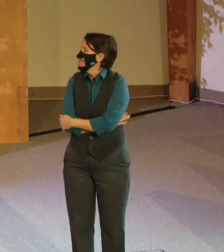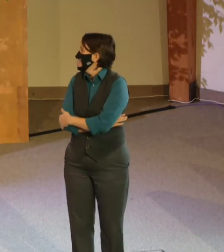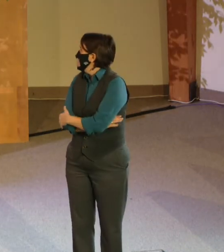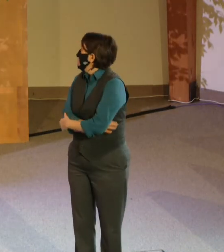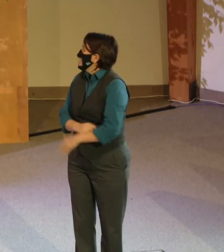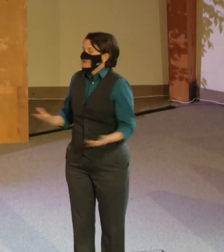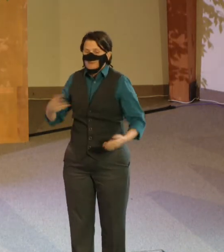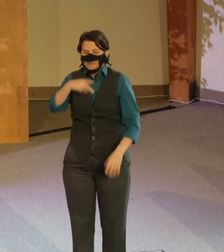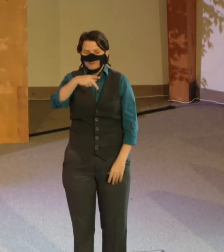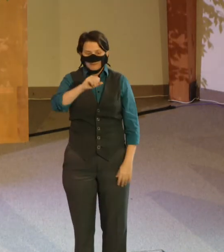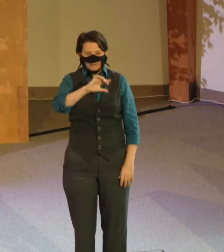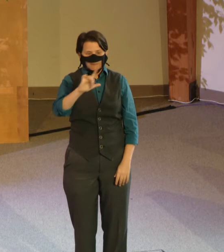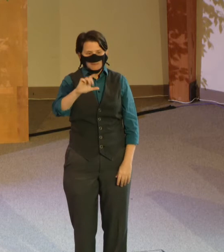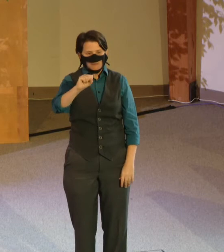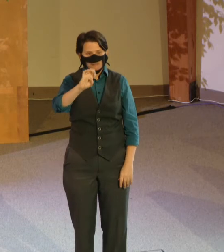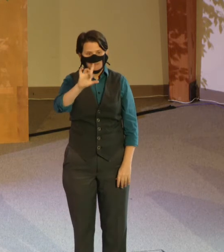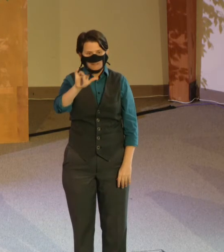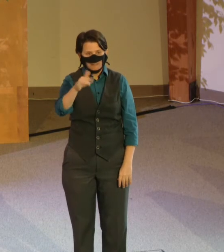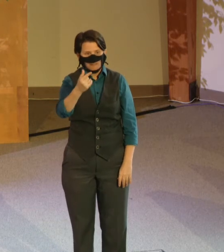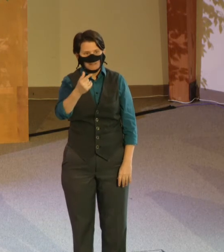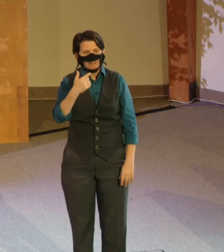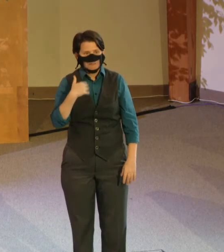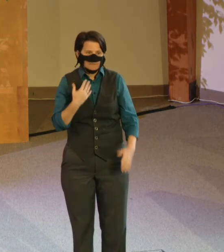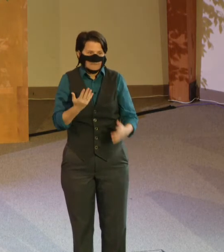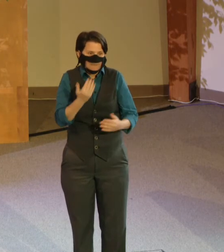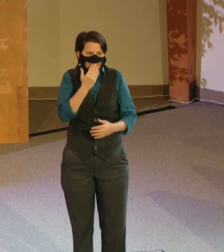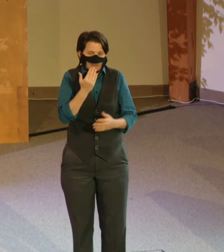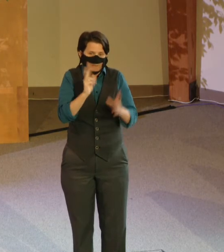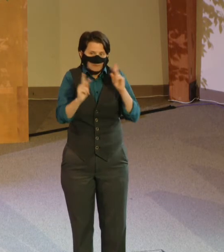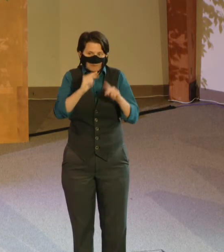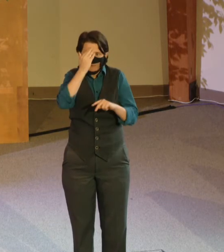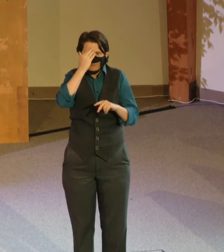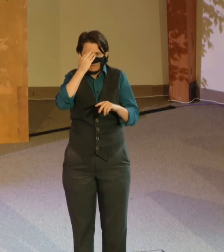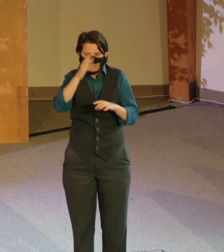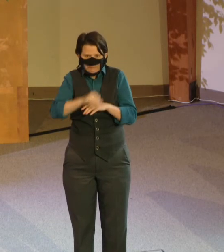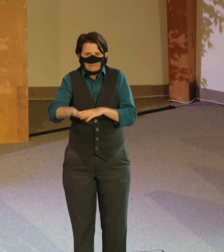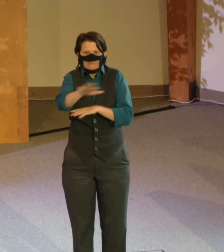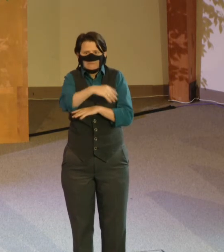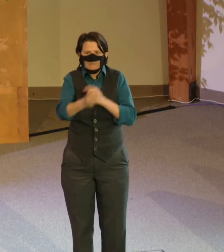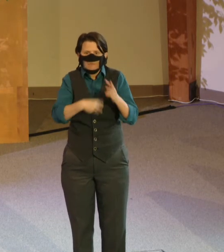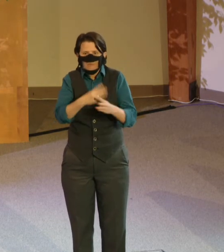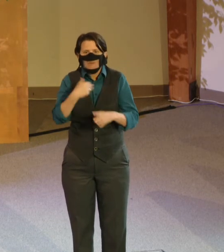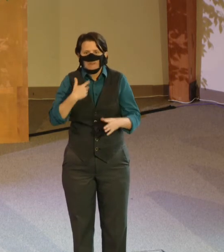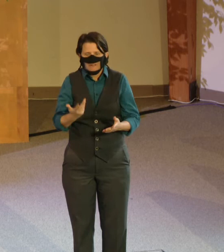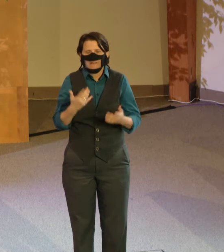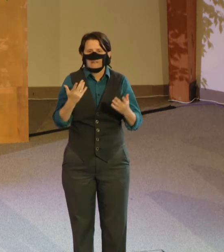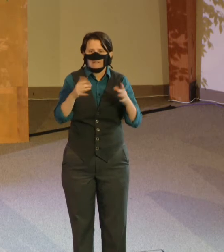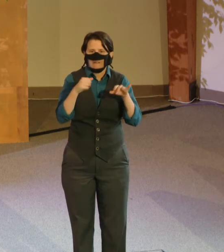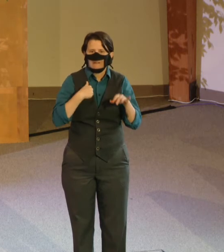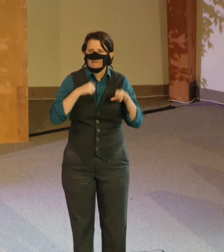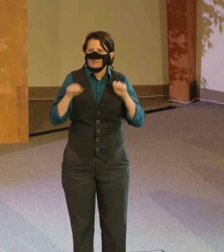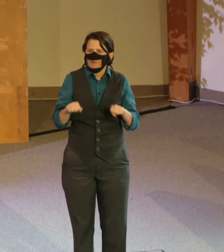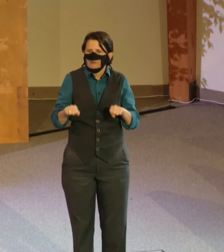So Paul Selig is internationally known. And what this has the potential to also do is draw from the